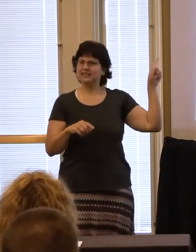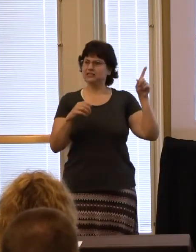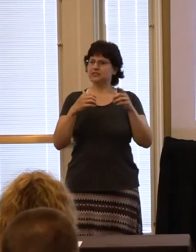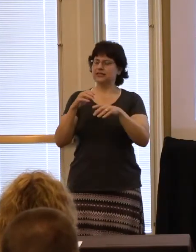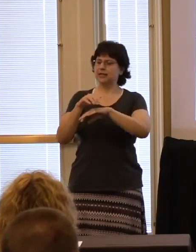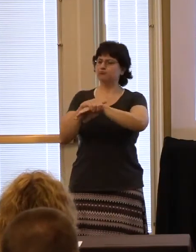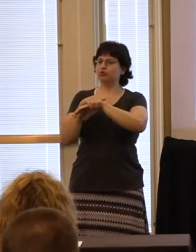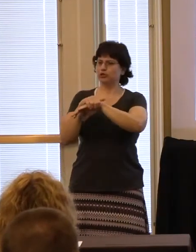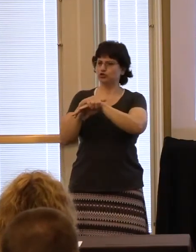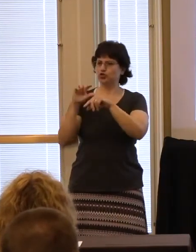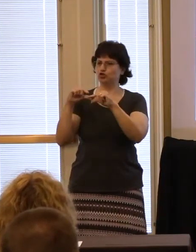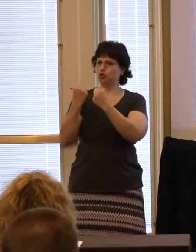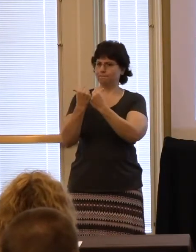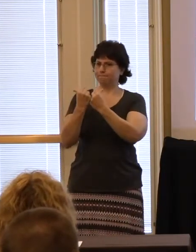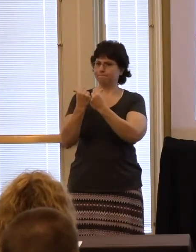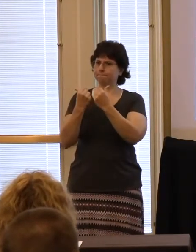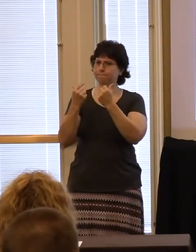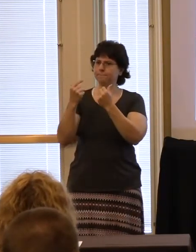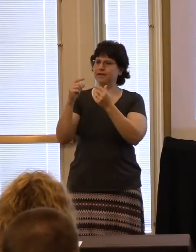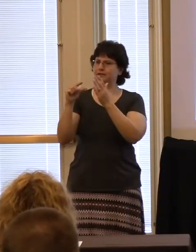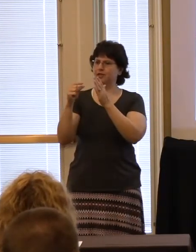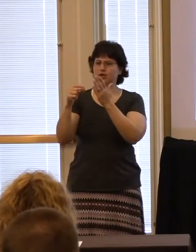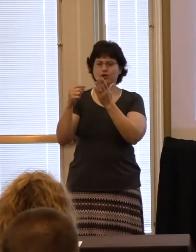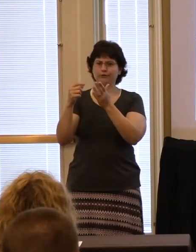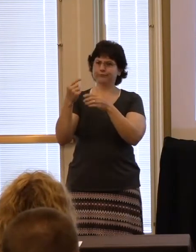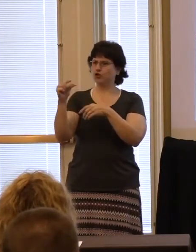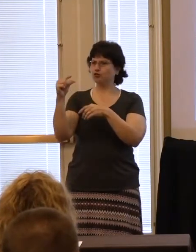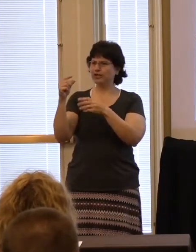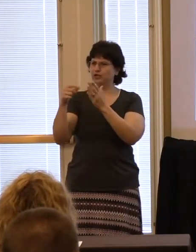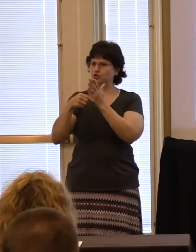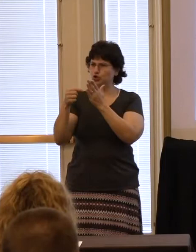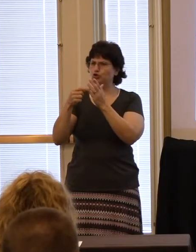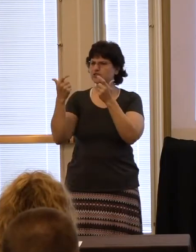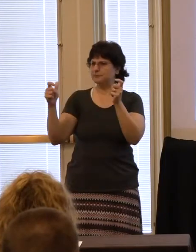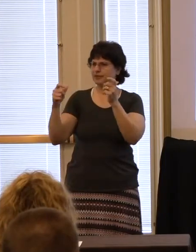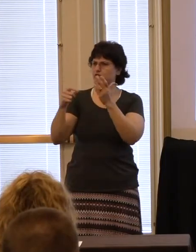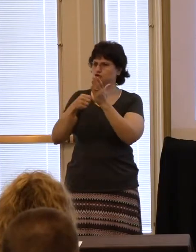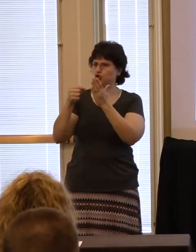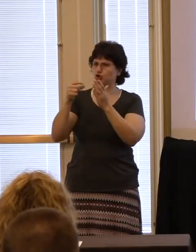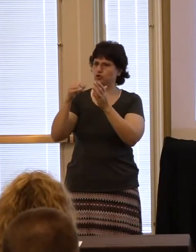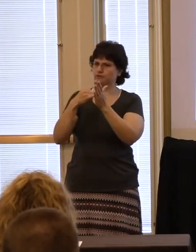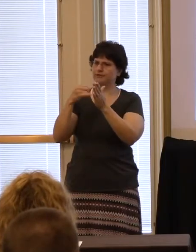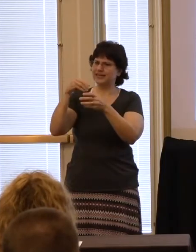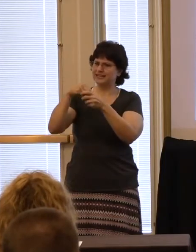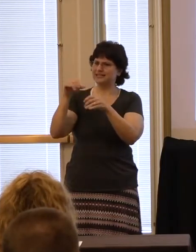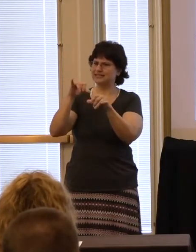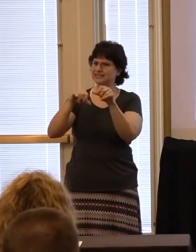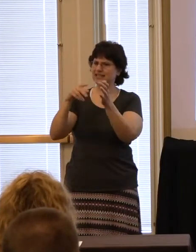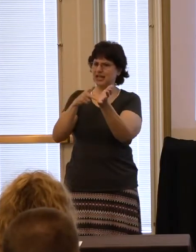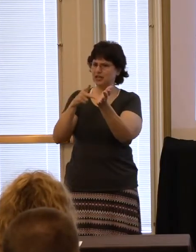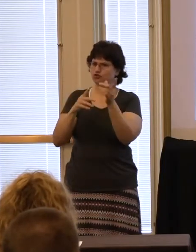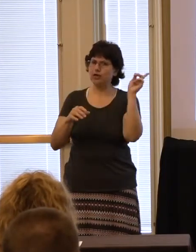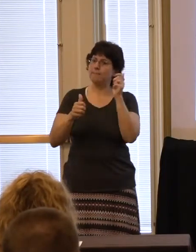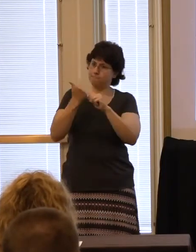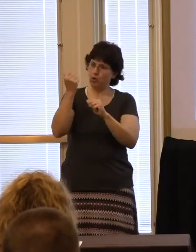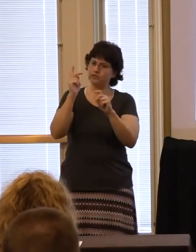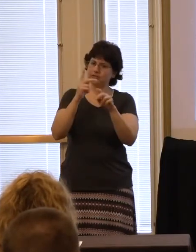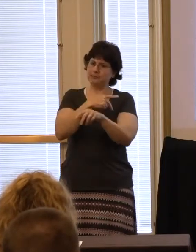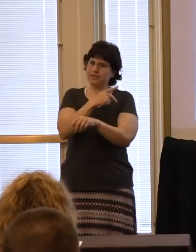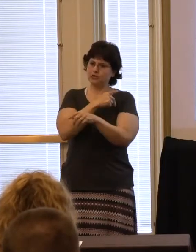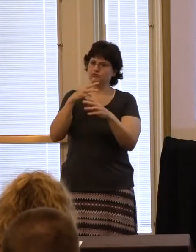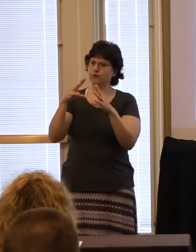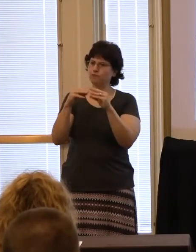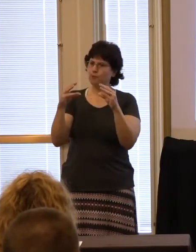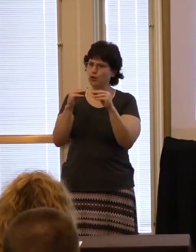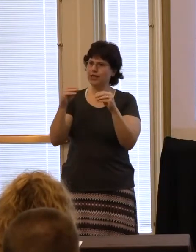British group. This was published in the Green Journal, our biggest journal in psychiatry. British group, most of the patients were from